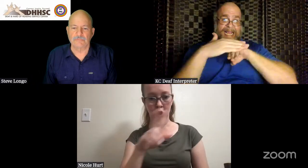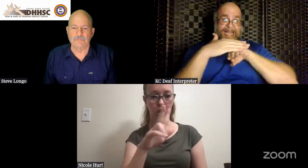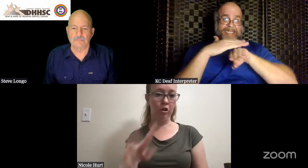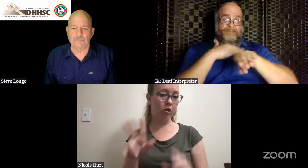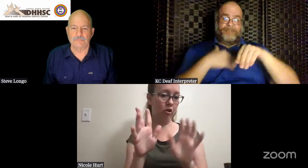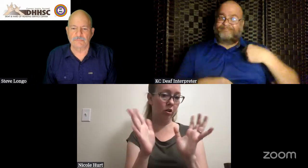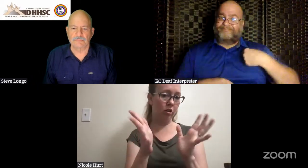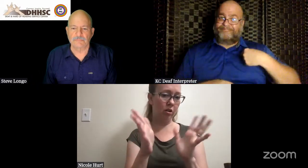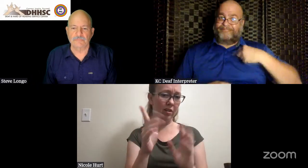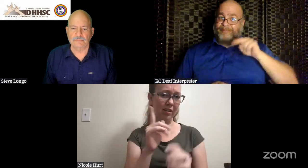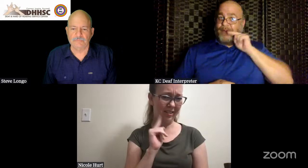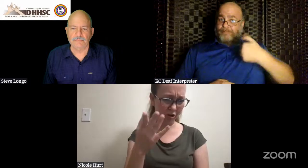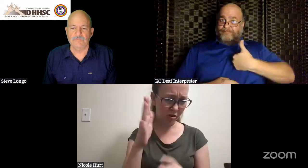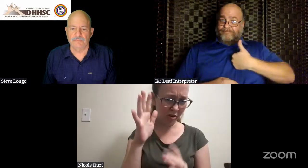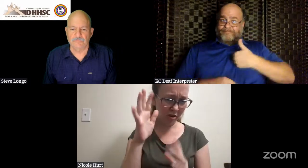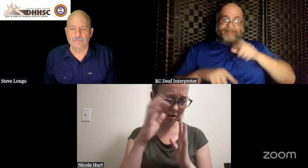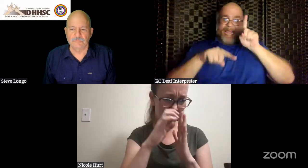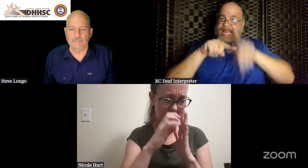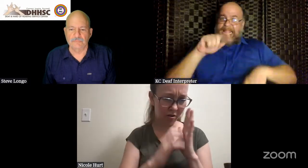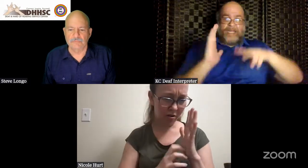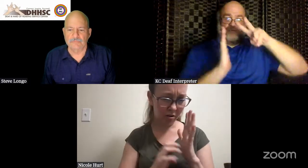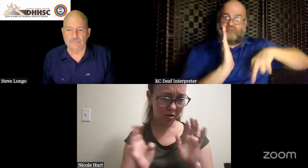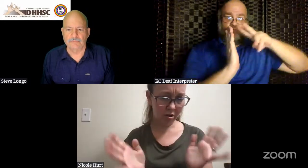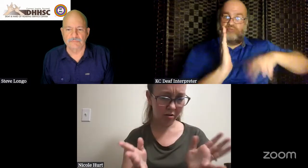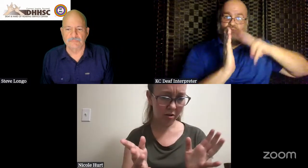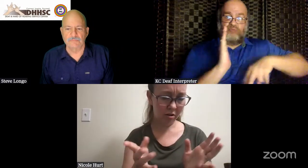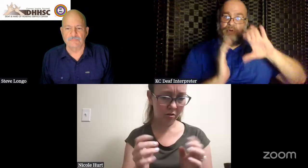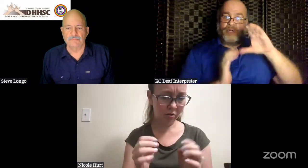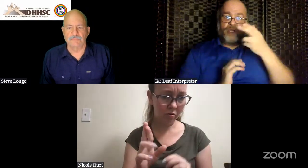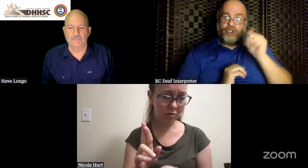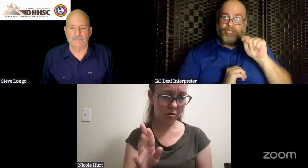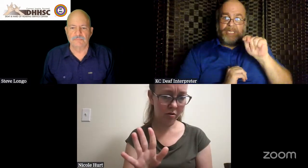Want to make sure that everyone's has access